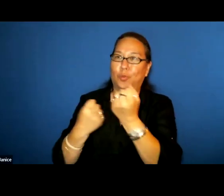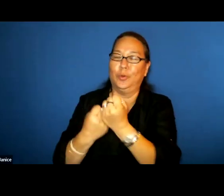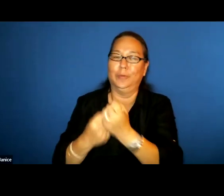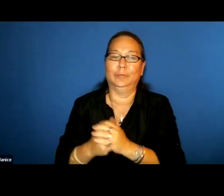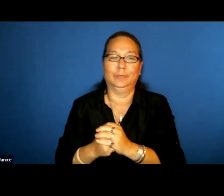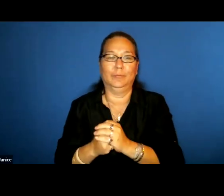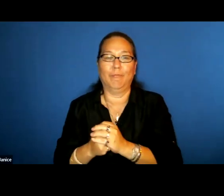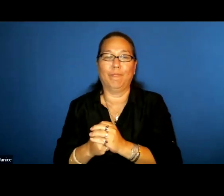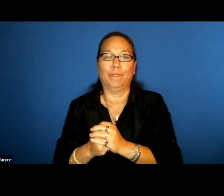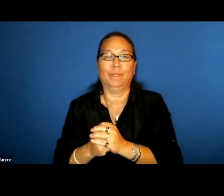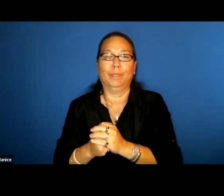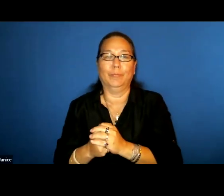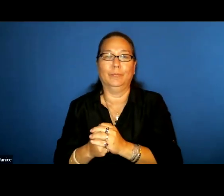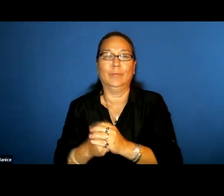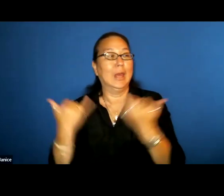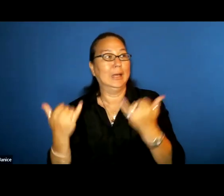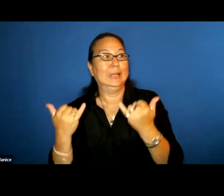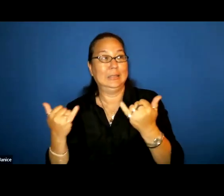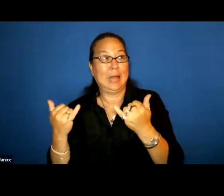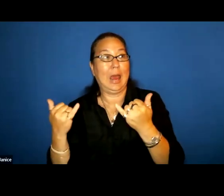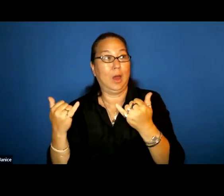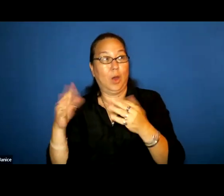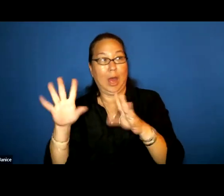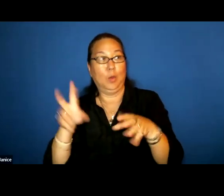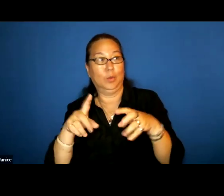you. Great. The superintendent's report.